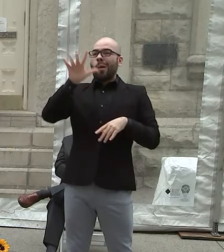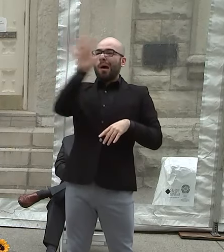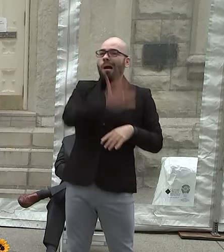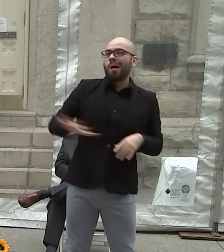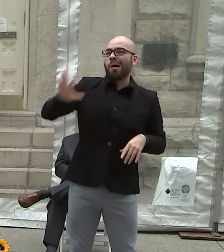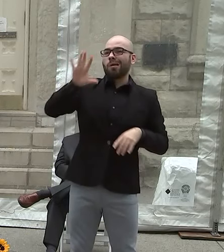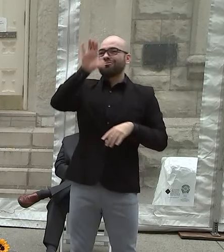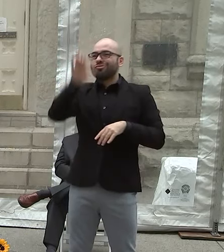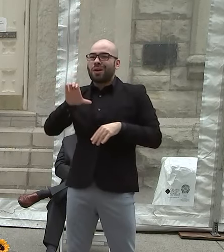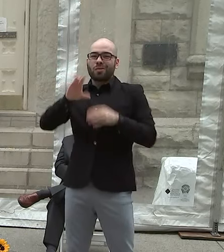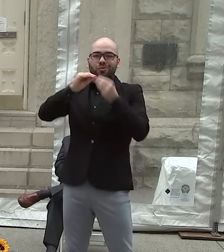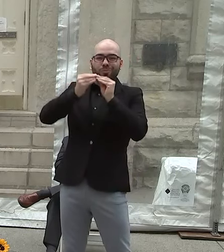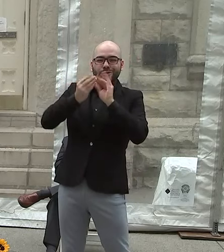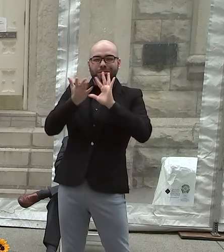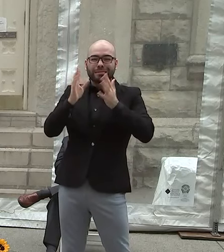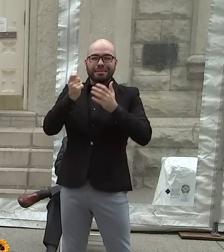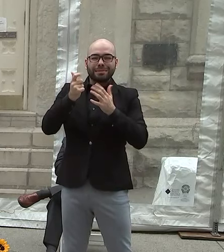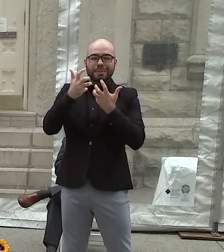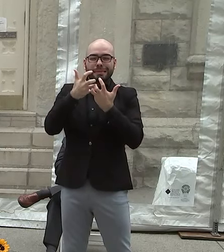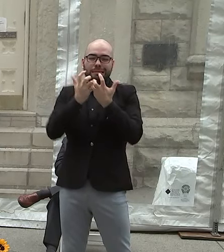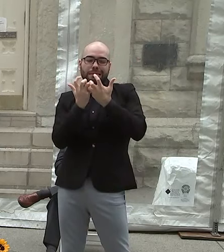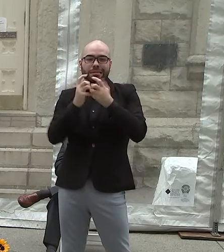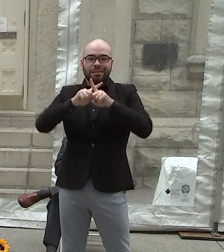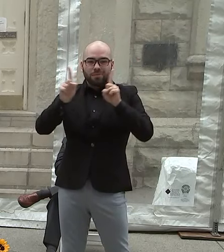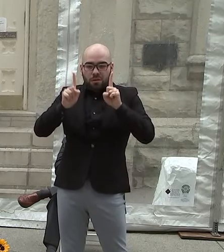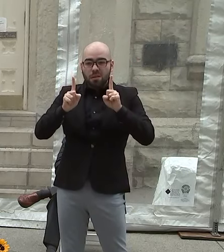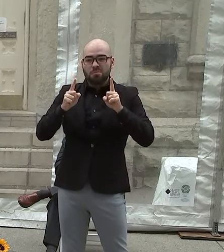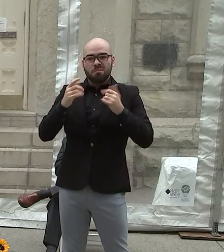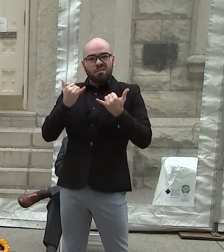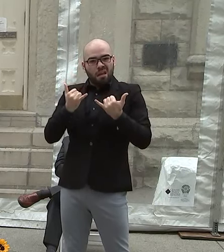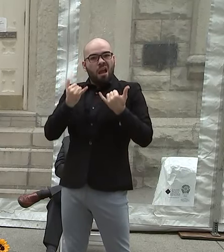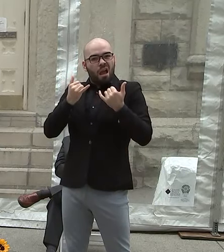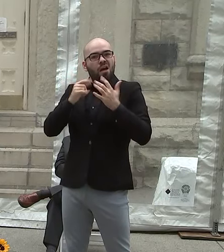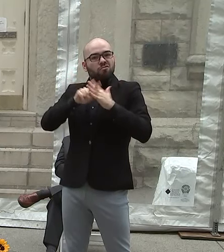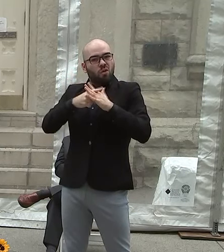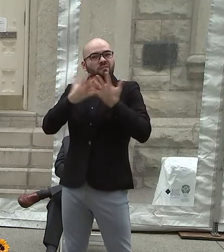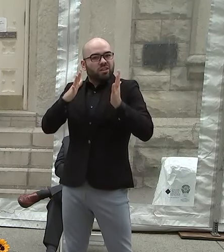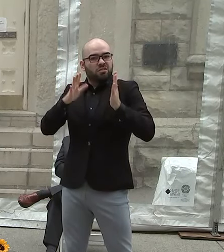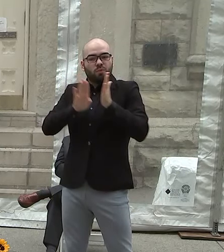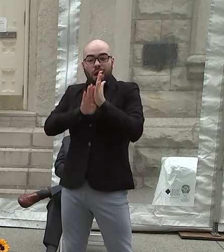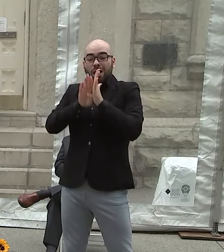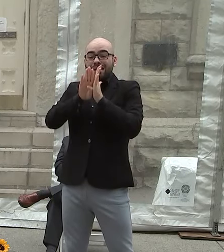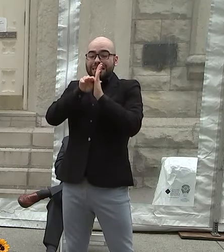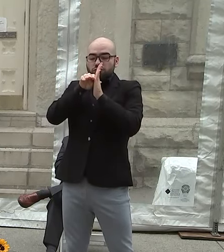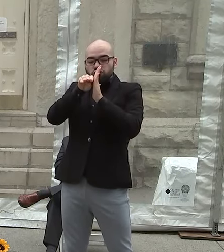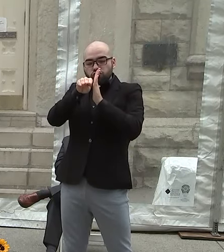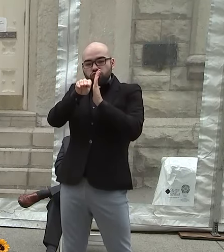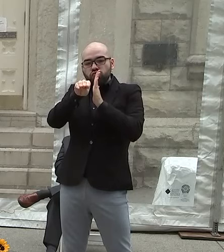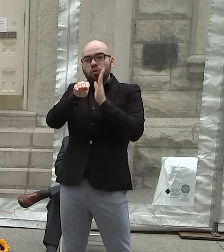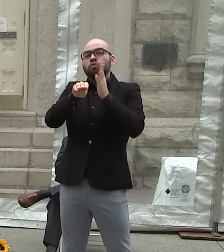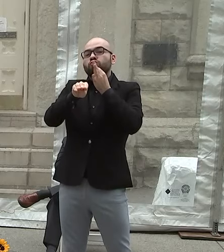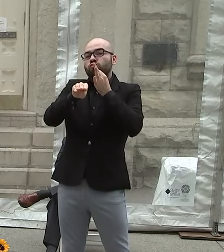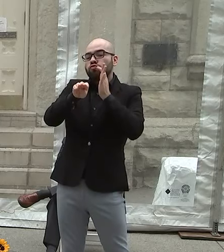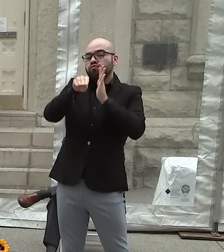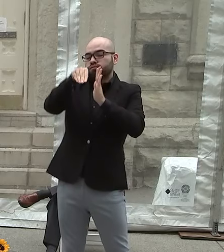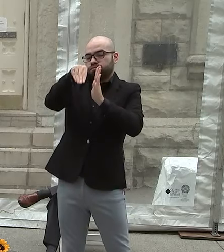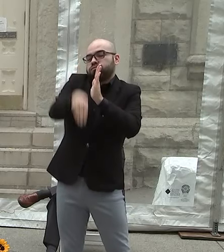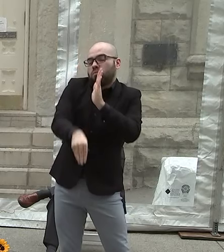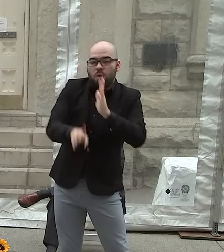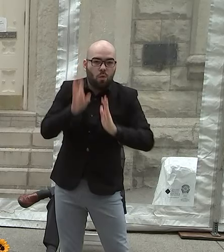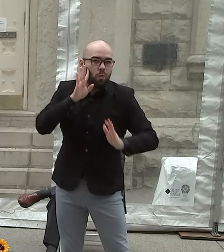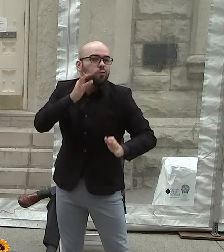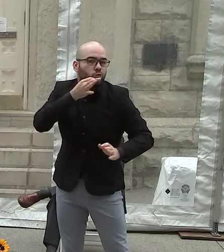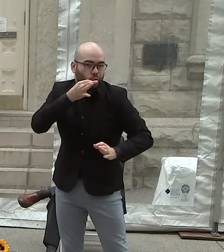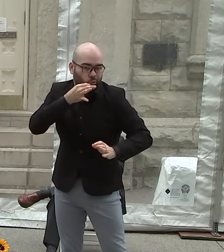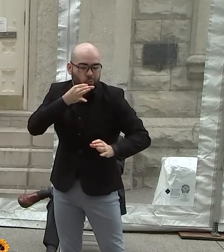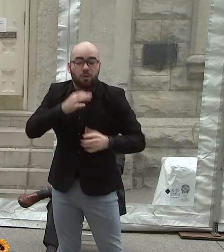but broadly as a region, we're on the flattening, we'll be coming down shortly, we're making progress. We've also, though, been working,